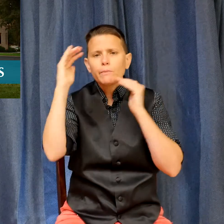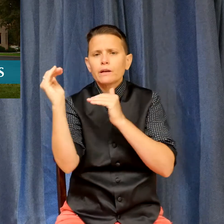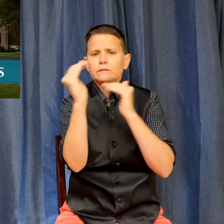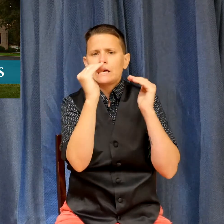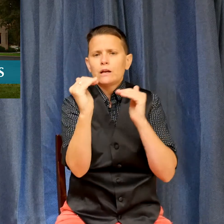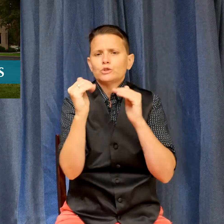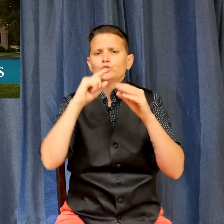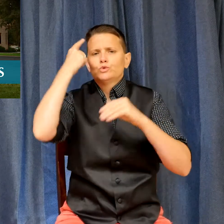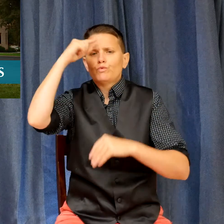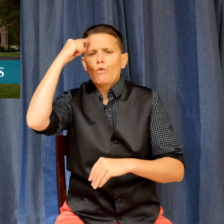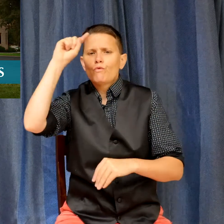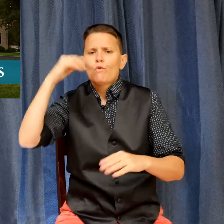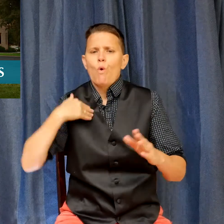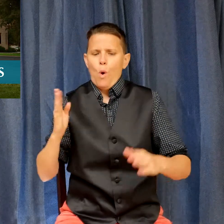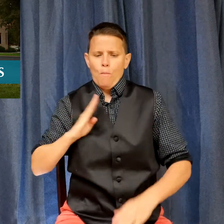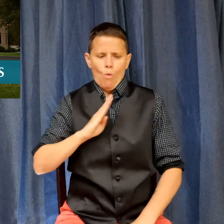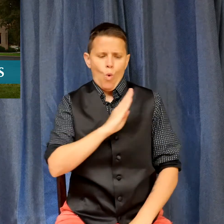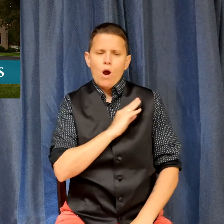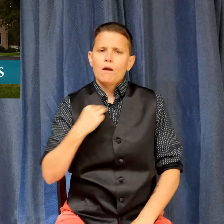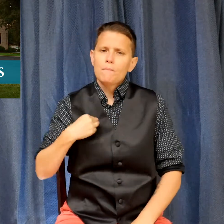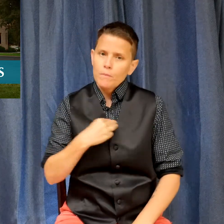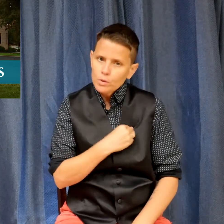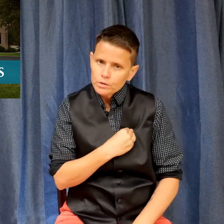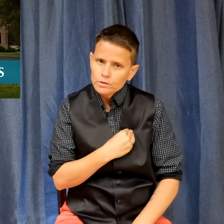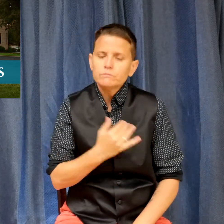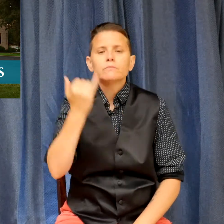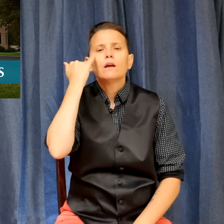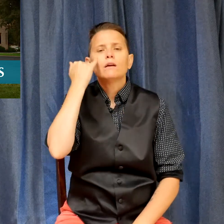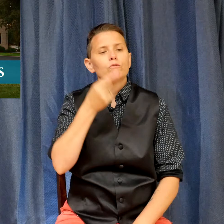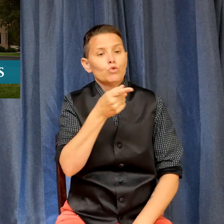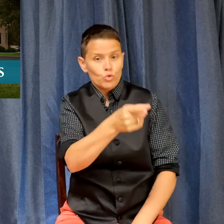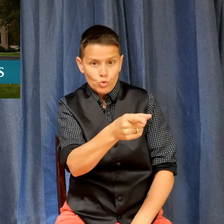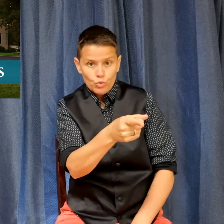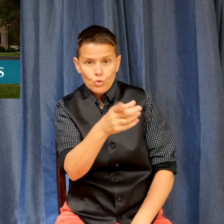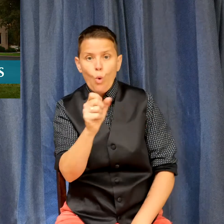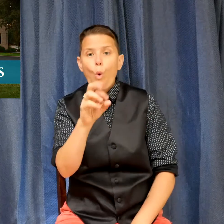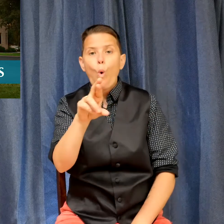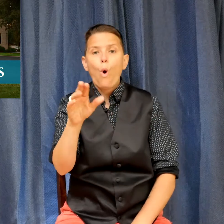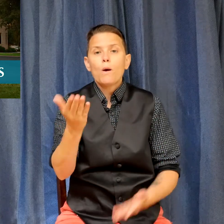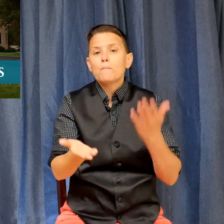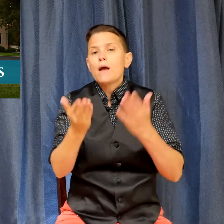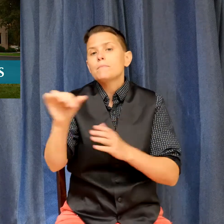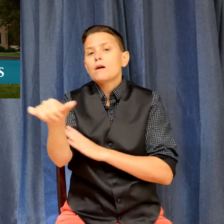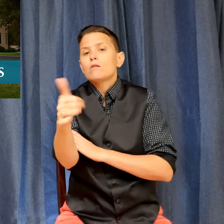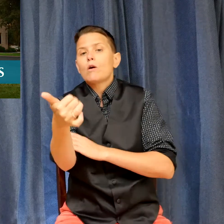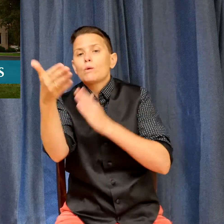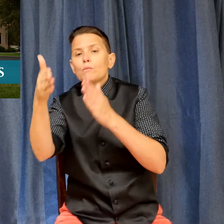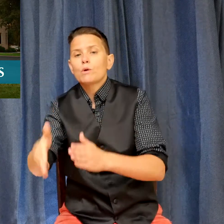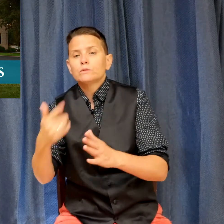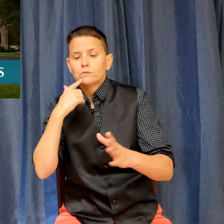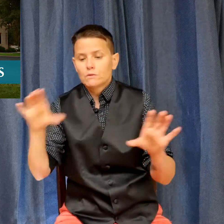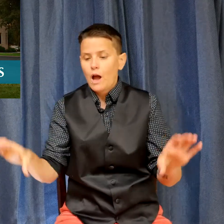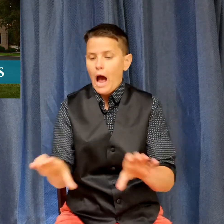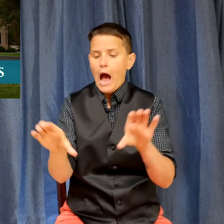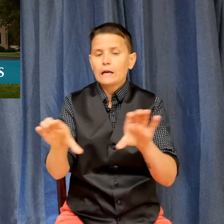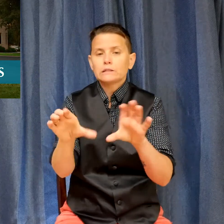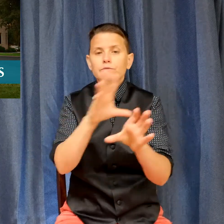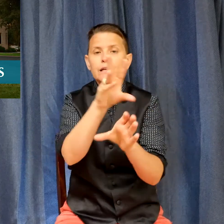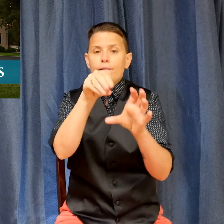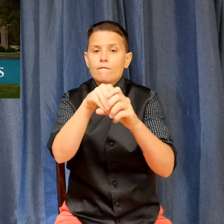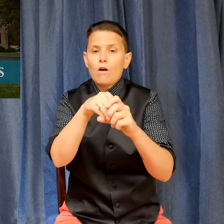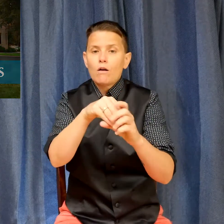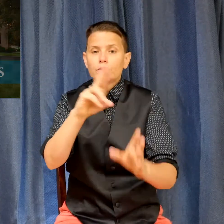can submit candidates for consideration. If you or someone you know is actively involved in